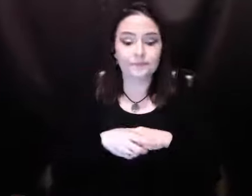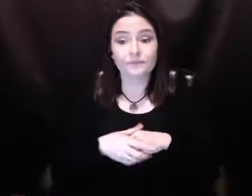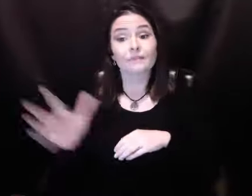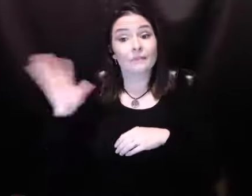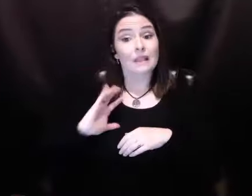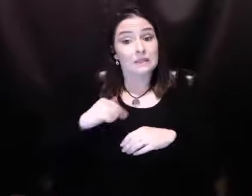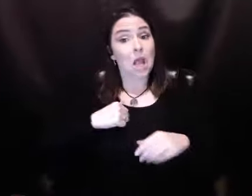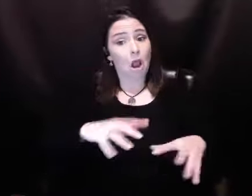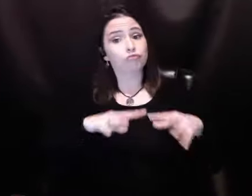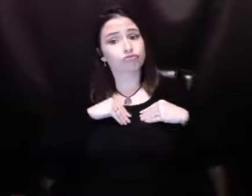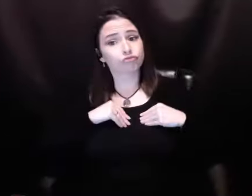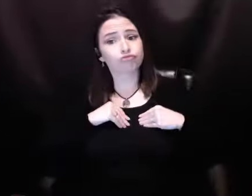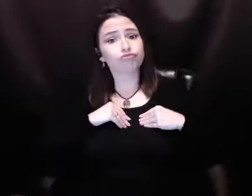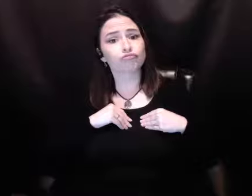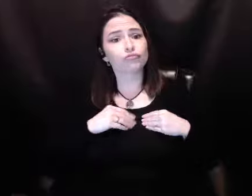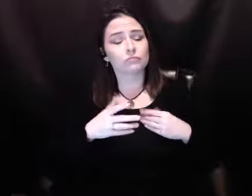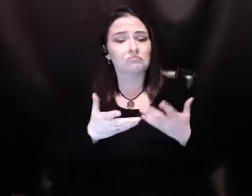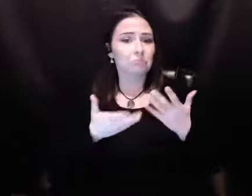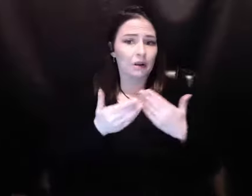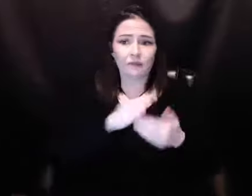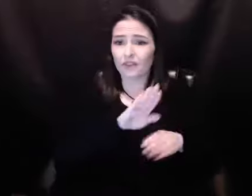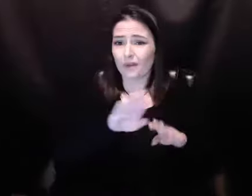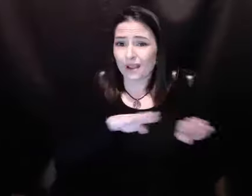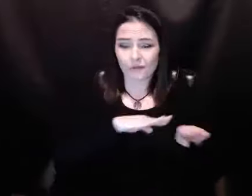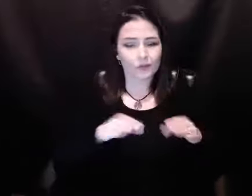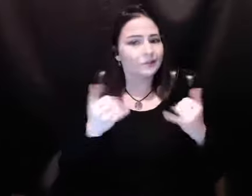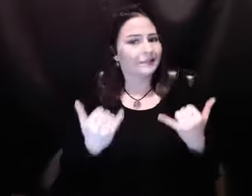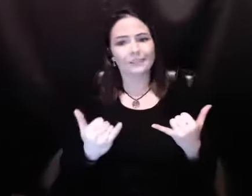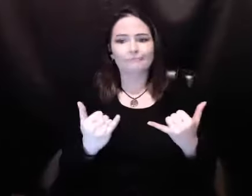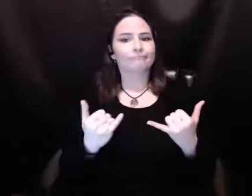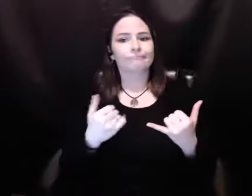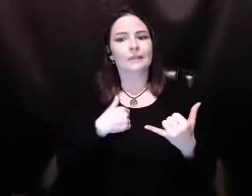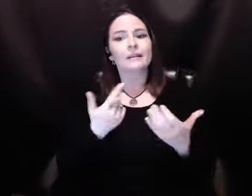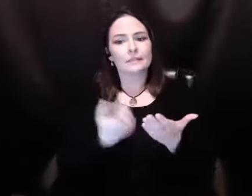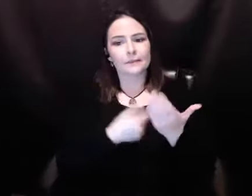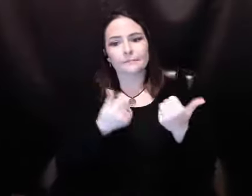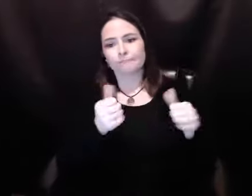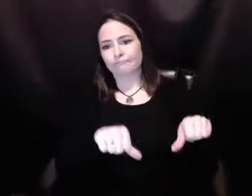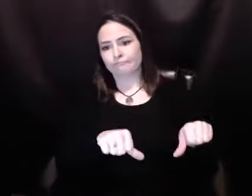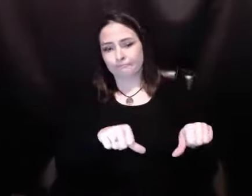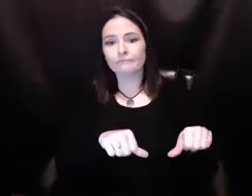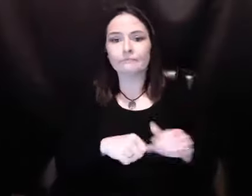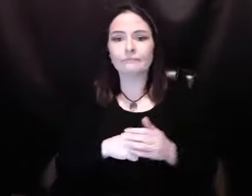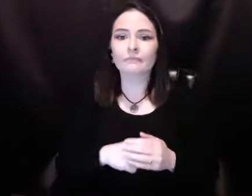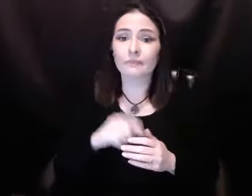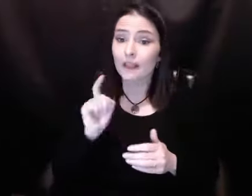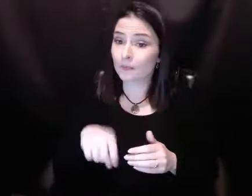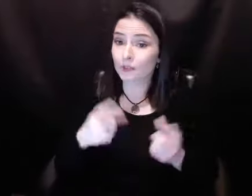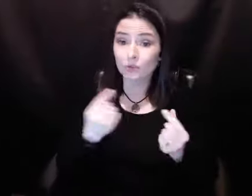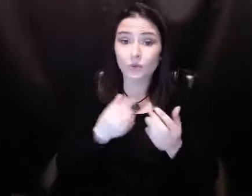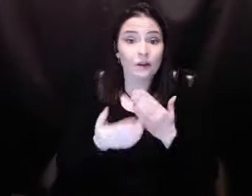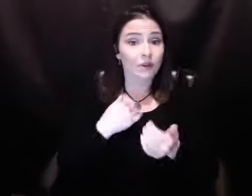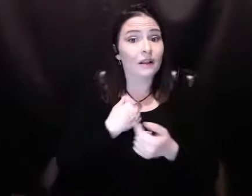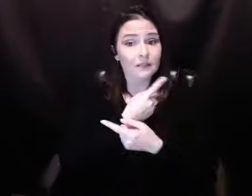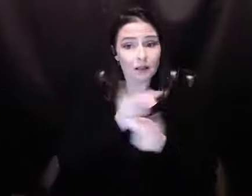need? My 4-step inventory helped me discover who I am, what my values are, the behavior I'd like to keep, and the things